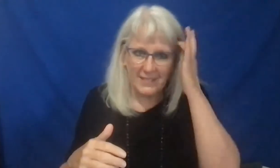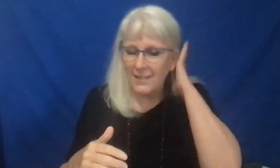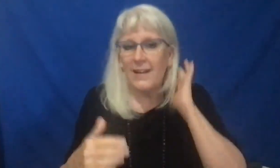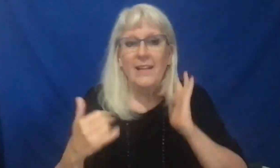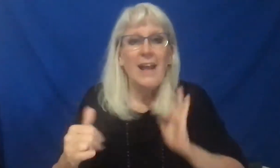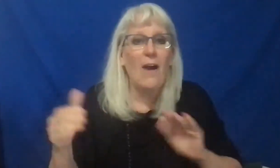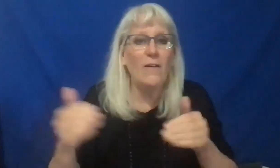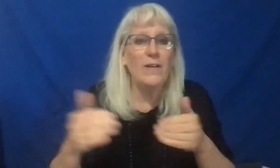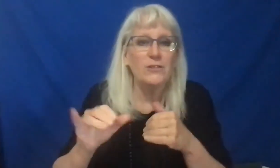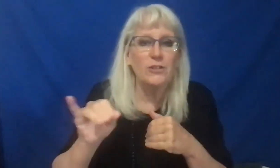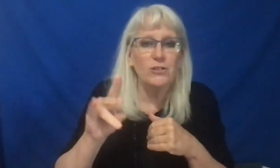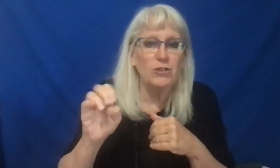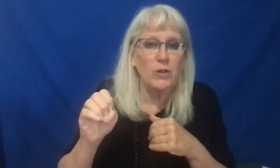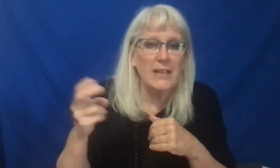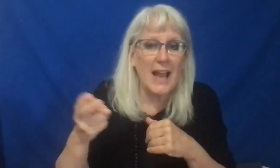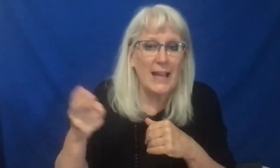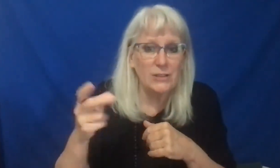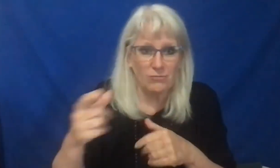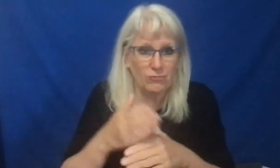H., who will share her experience regarding Tradition